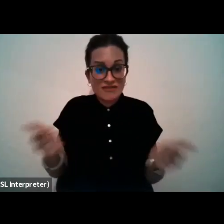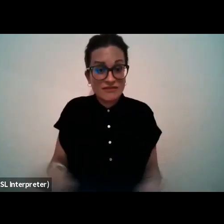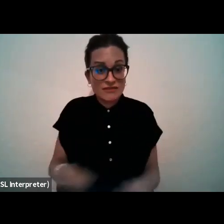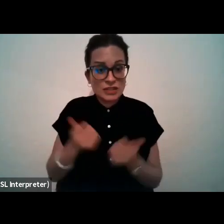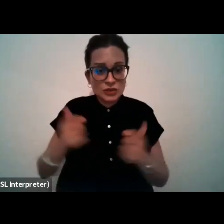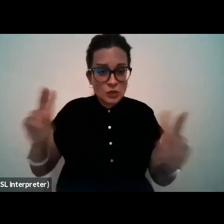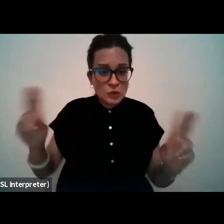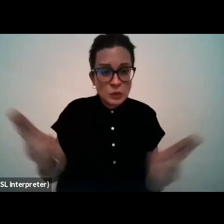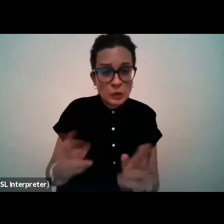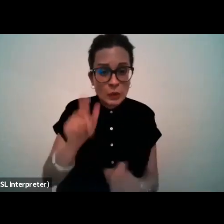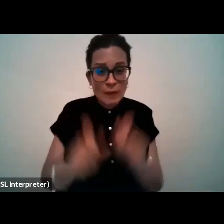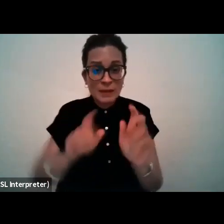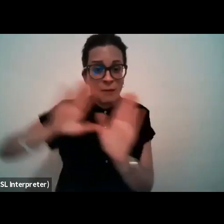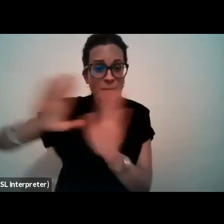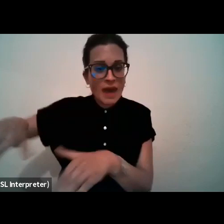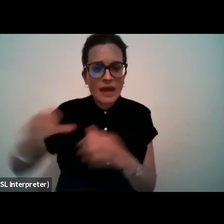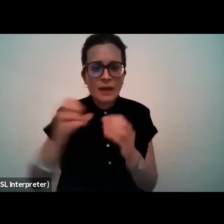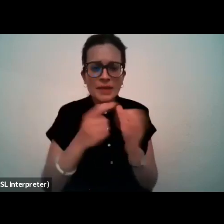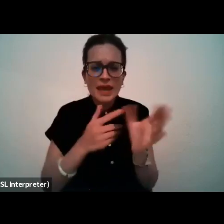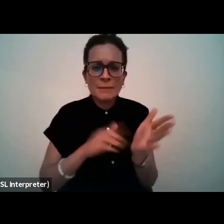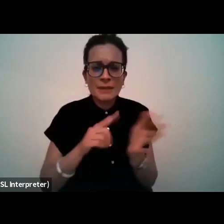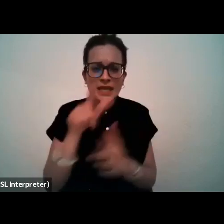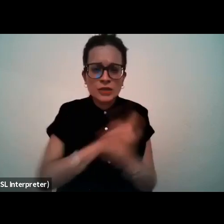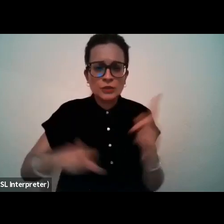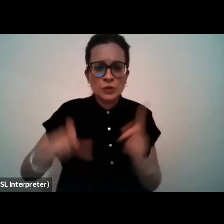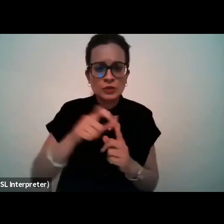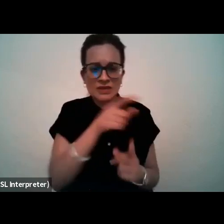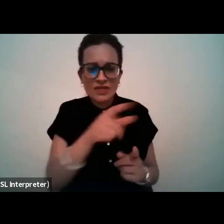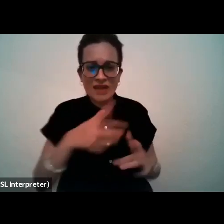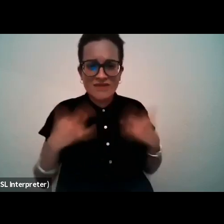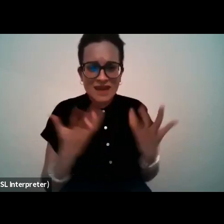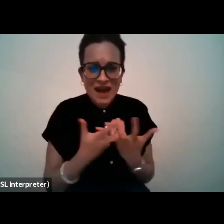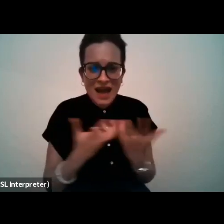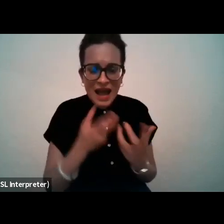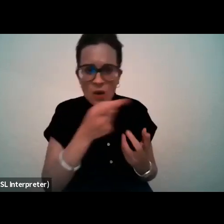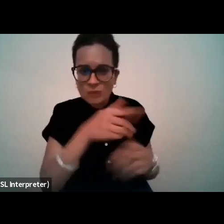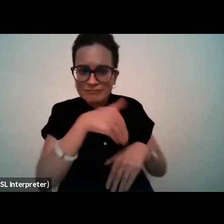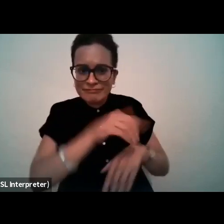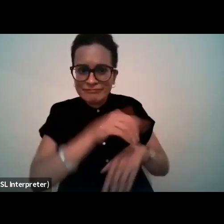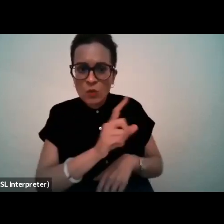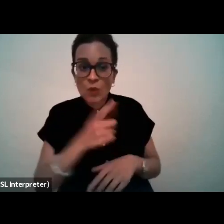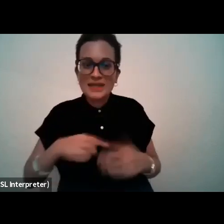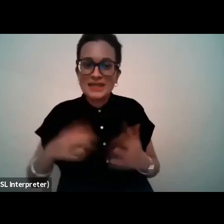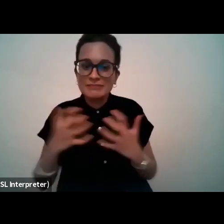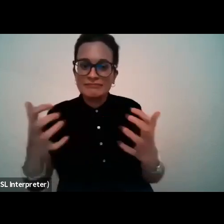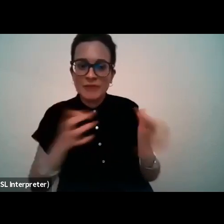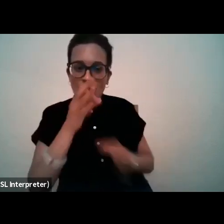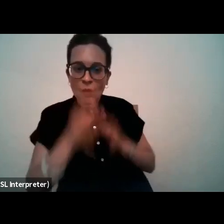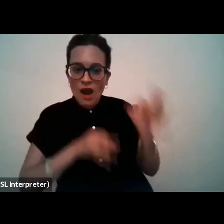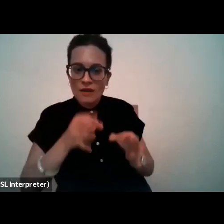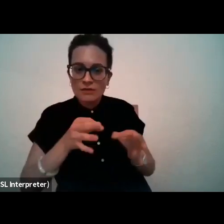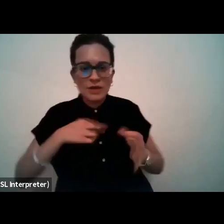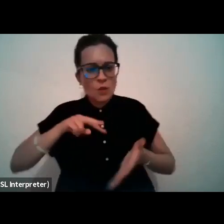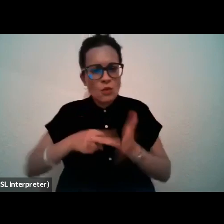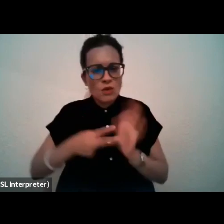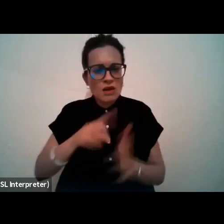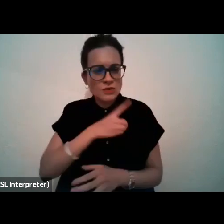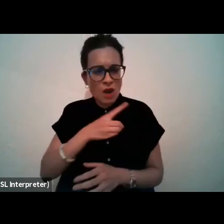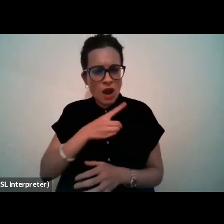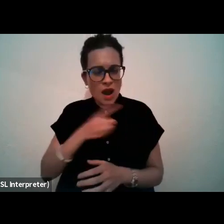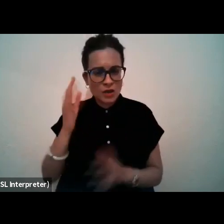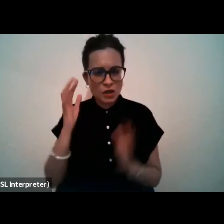minority ethnic communities, and why we need a public inquiry? We organised this event because we're concerned that the easing